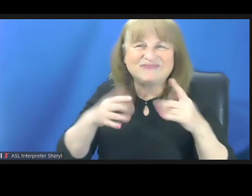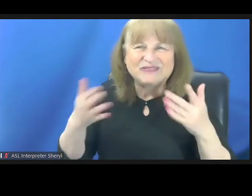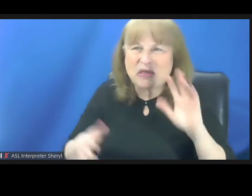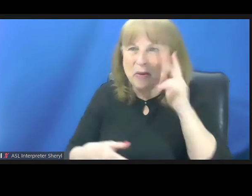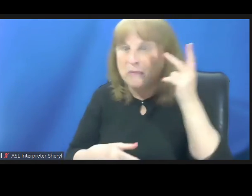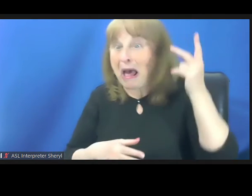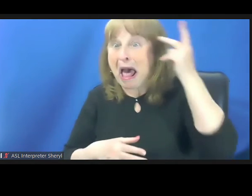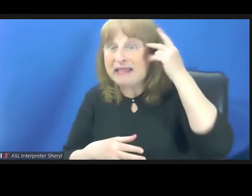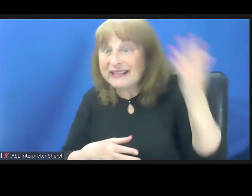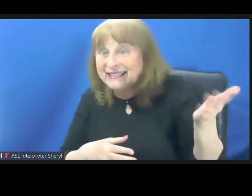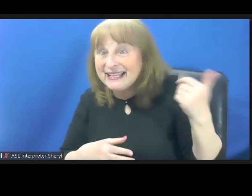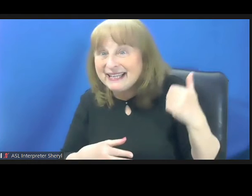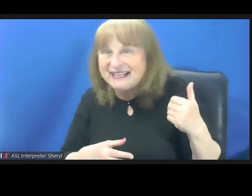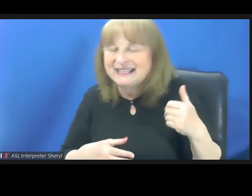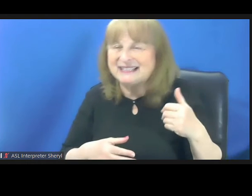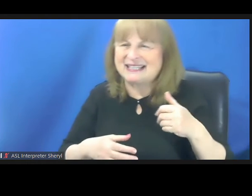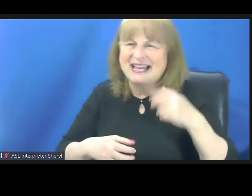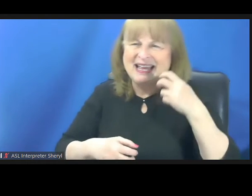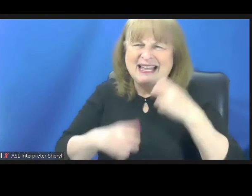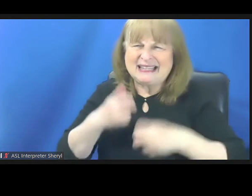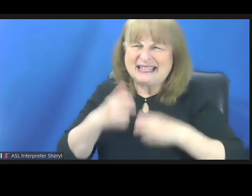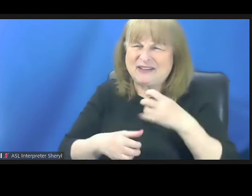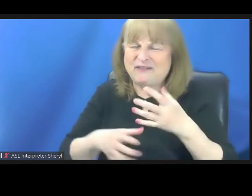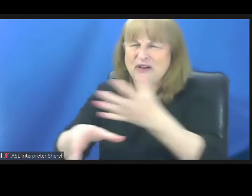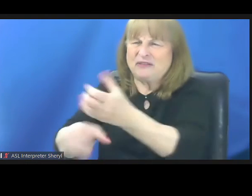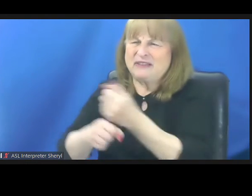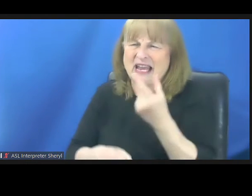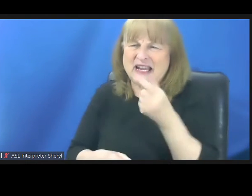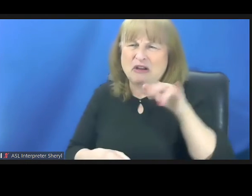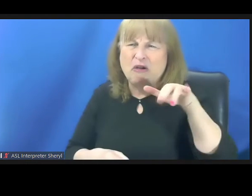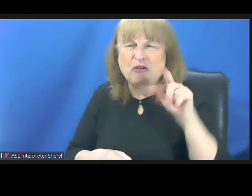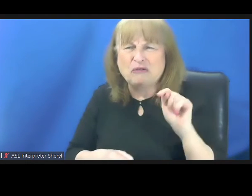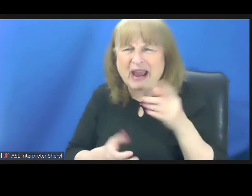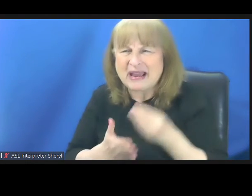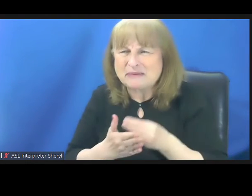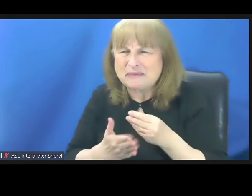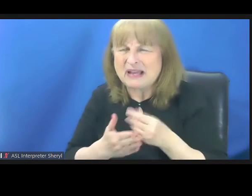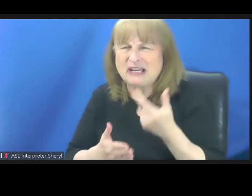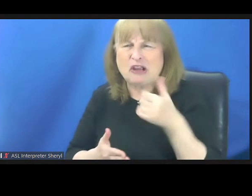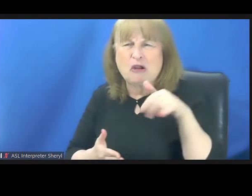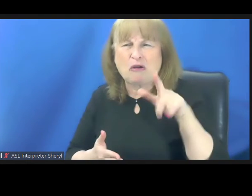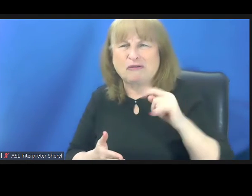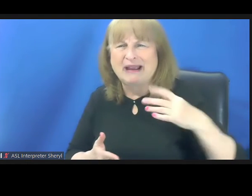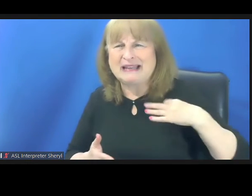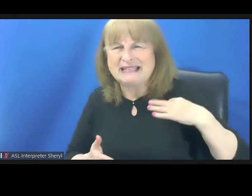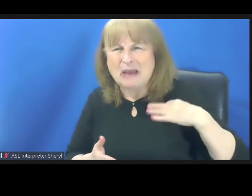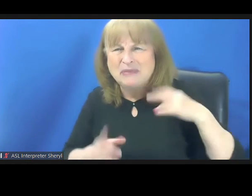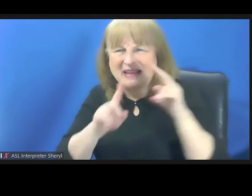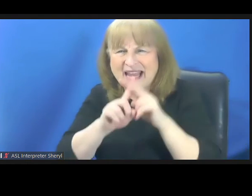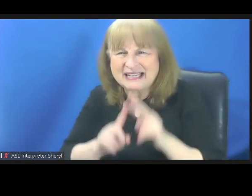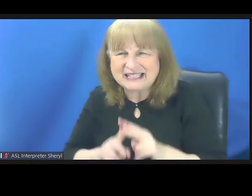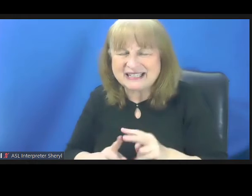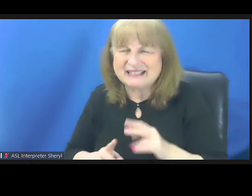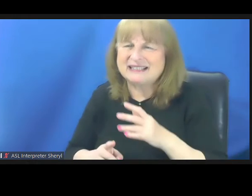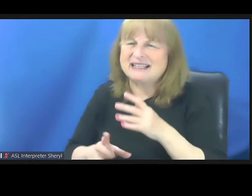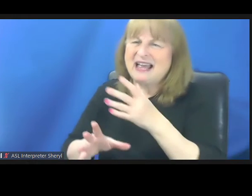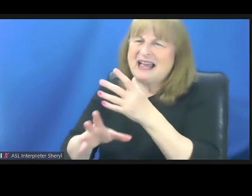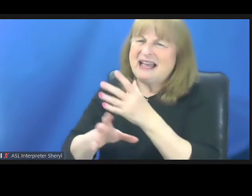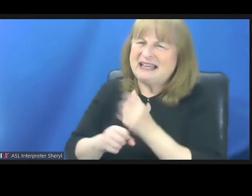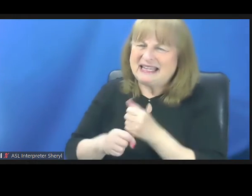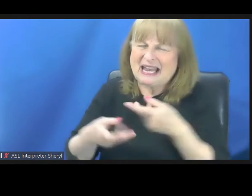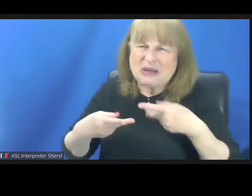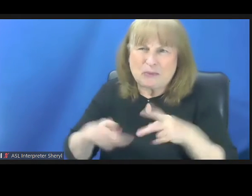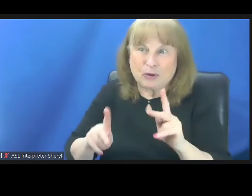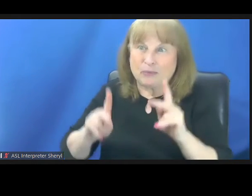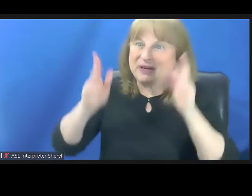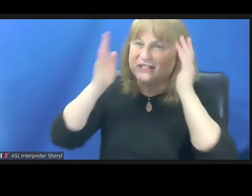politics, the difficulty of securing grant applications, you know, different than getting permissions. That's a